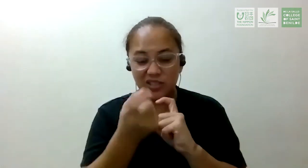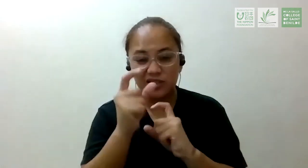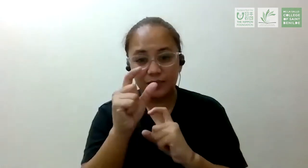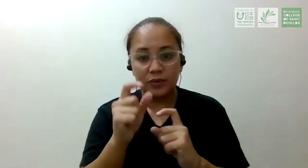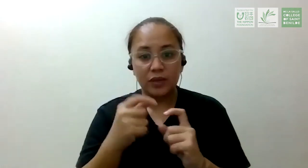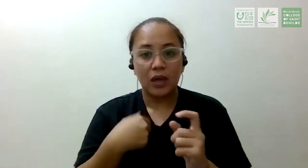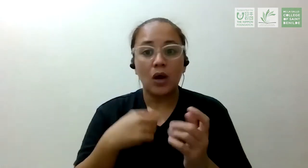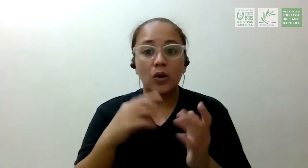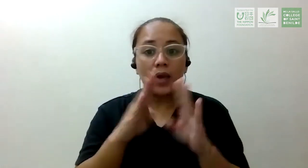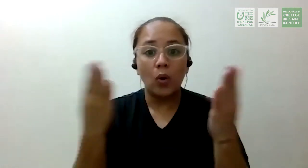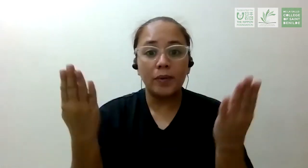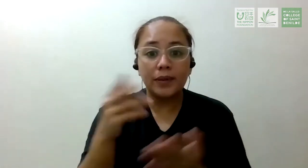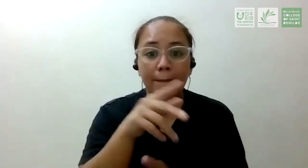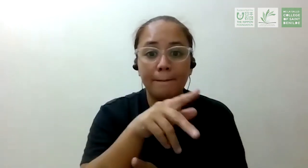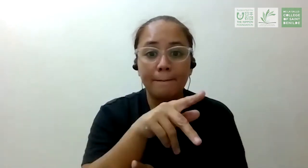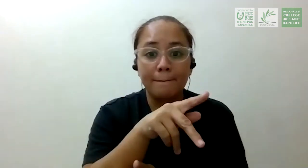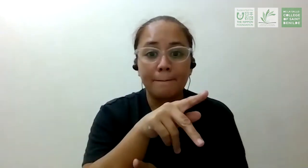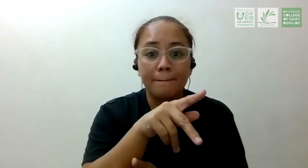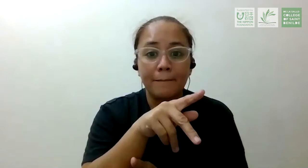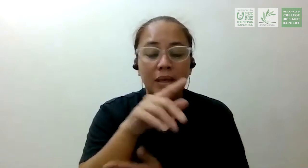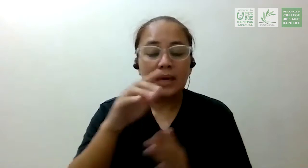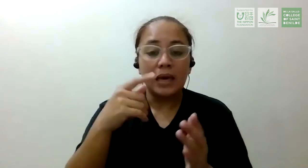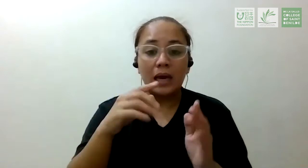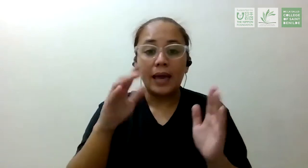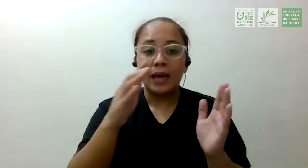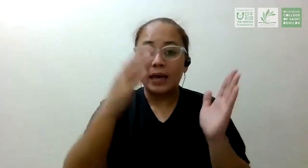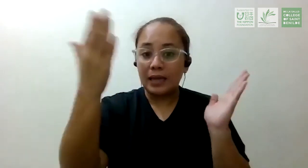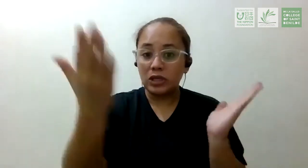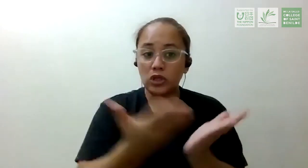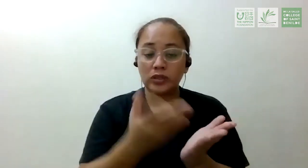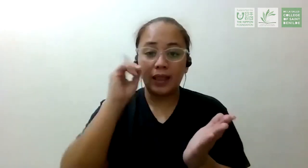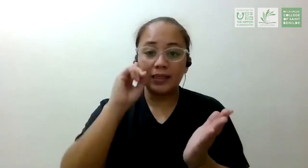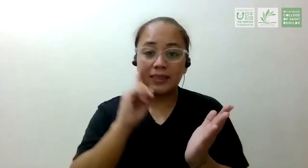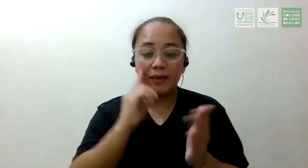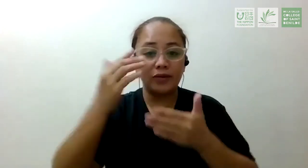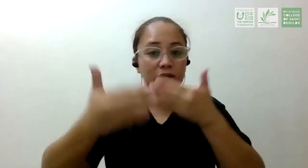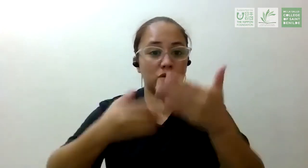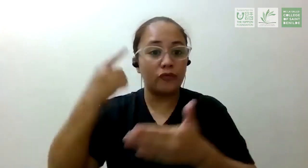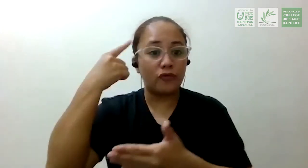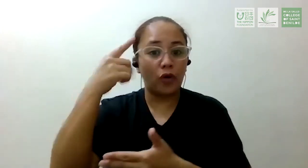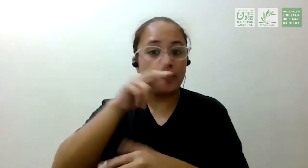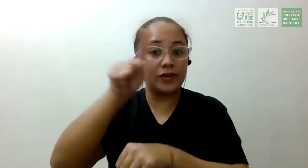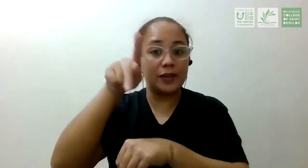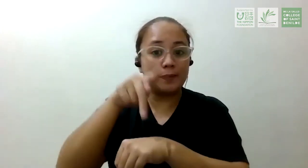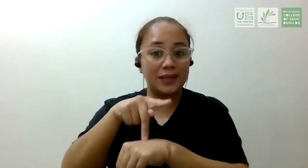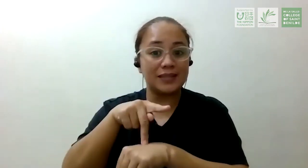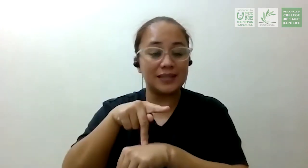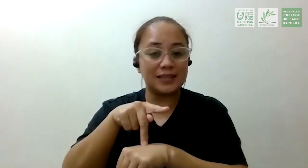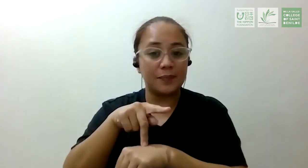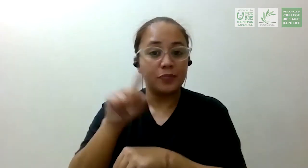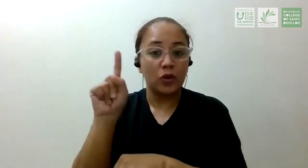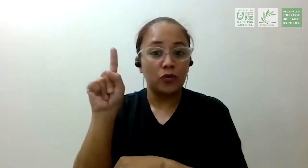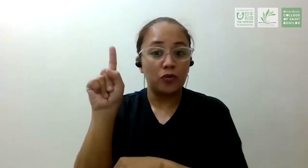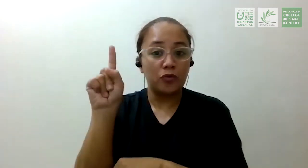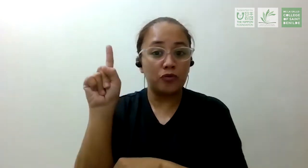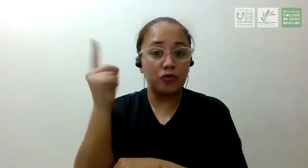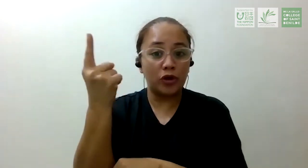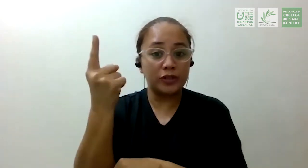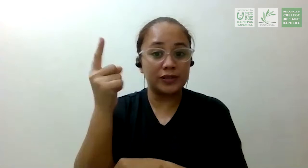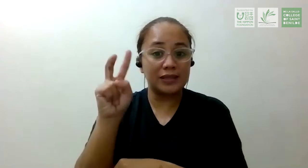called Introduction to Deaf Histories for Philippines, first,